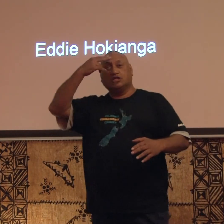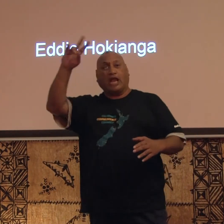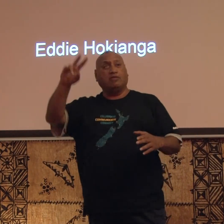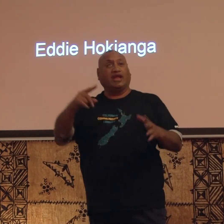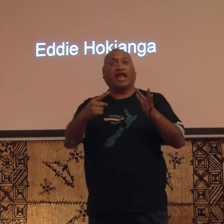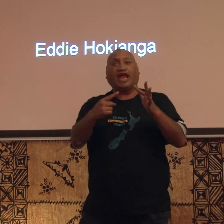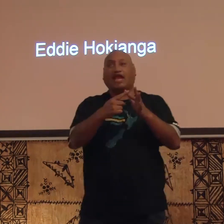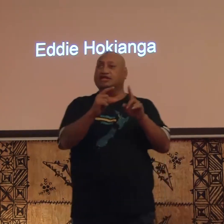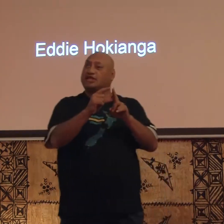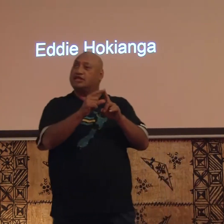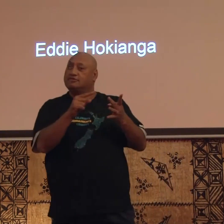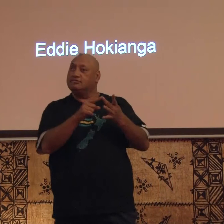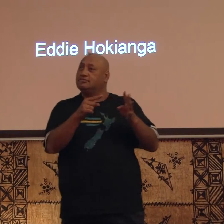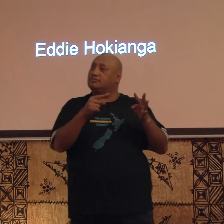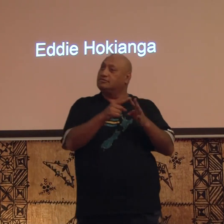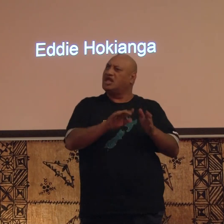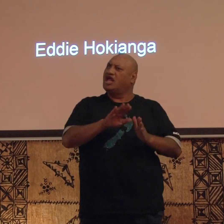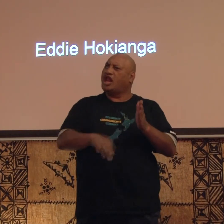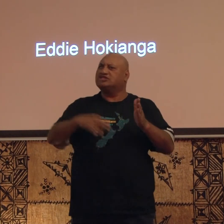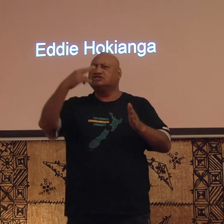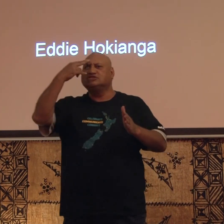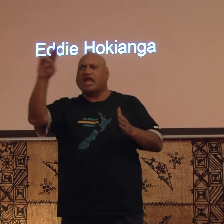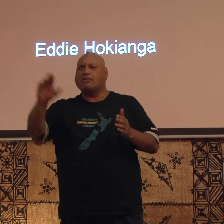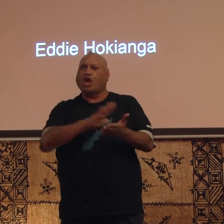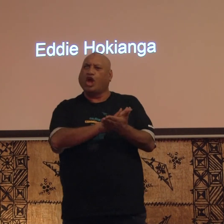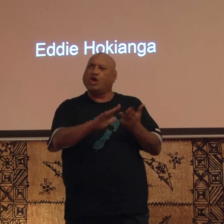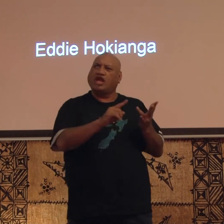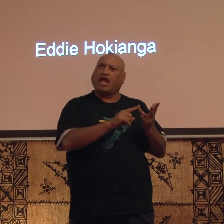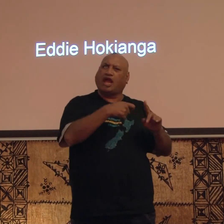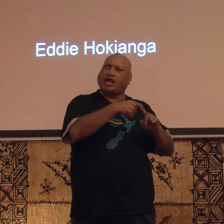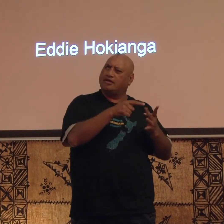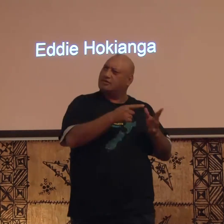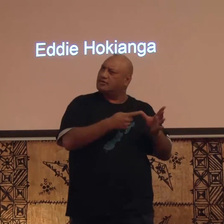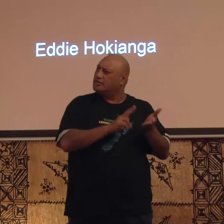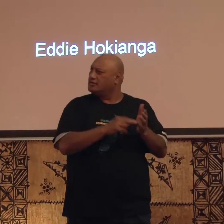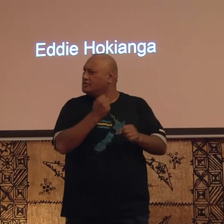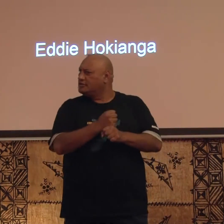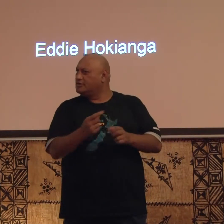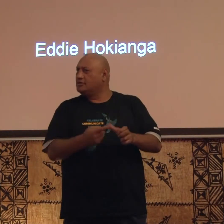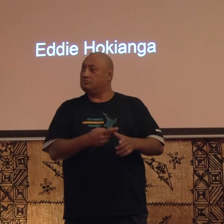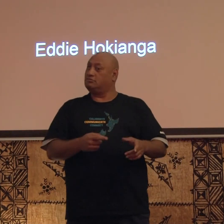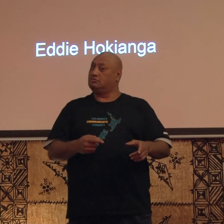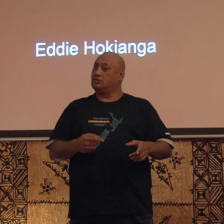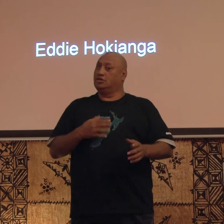yep. My name is Eddie Hokianga.